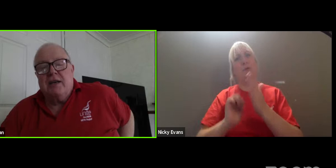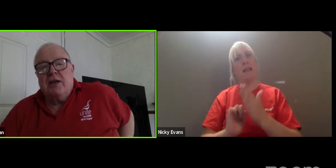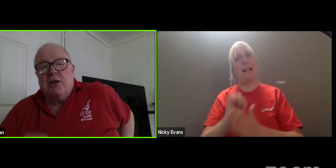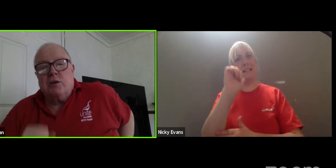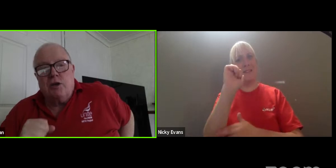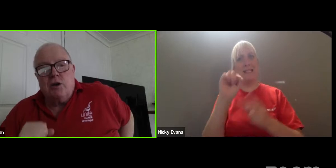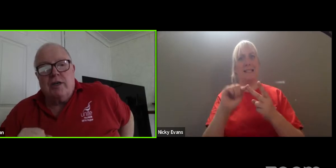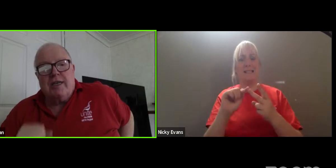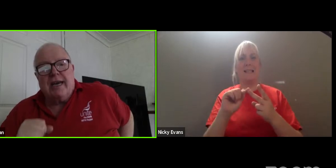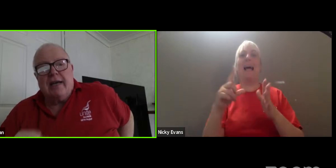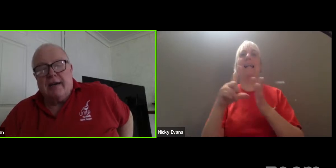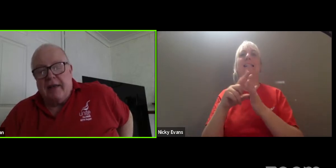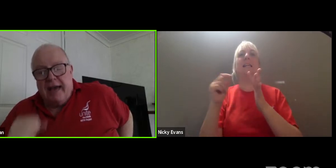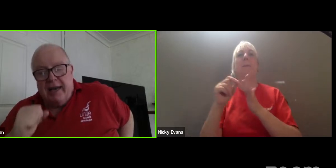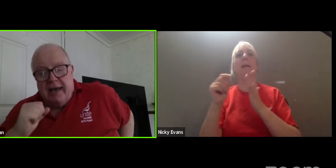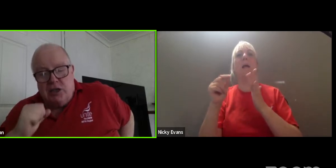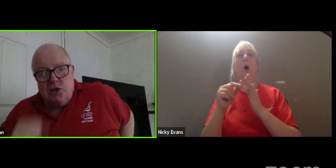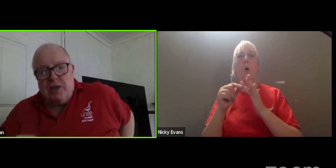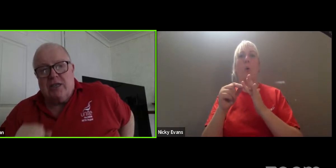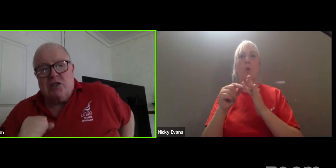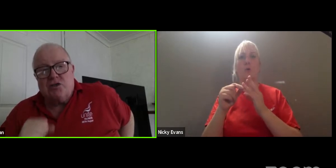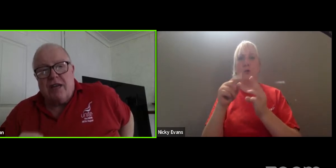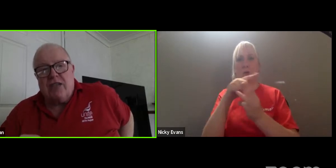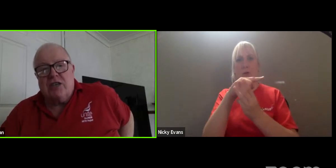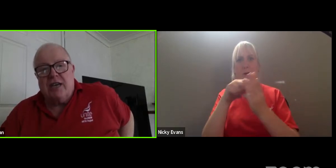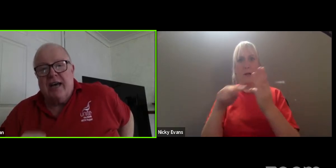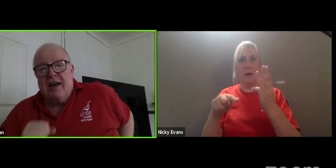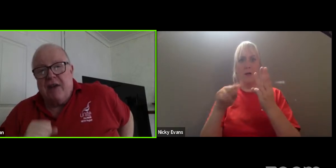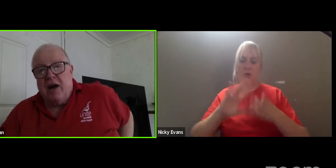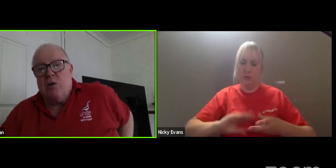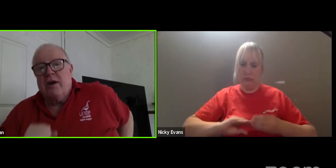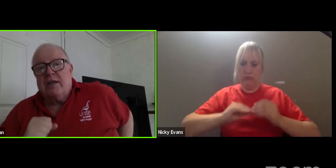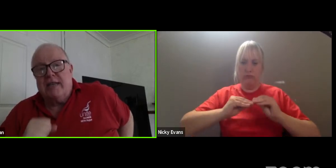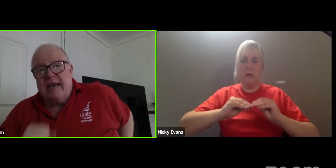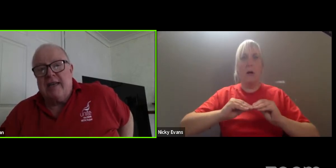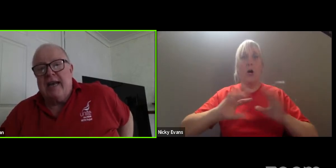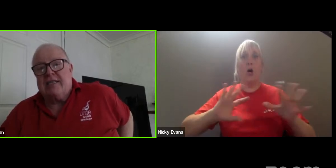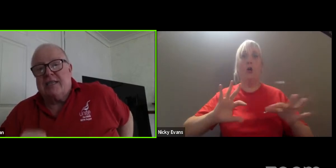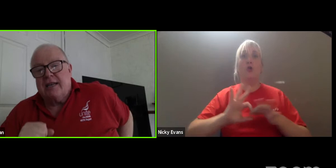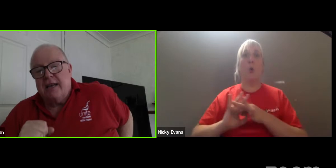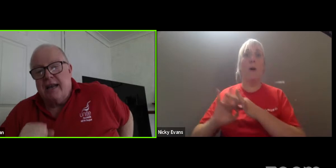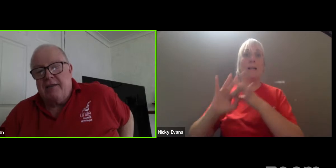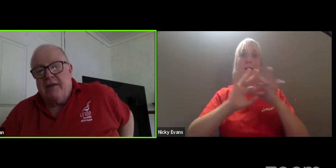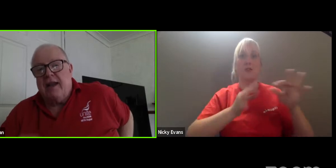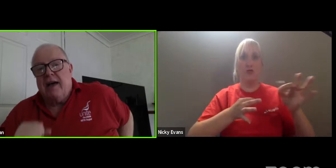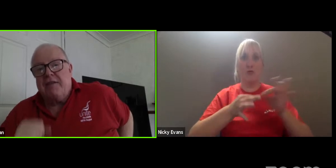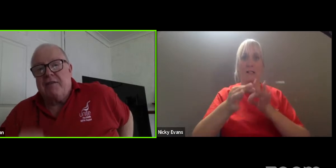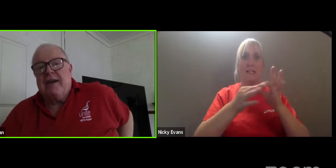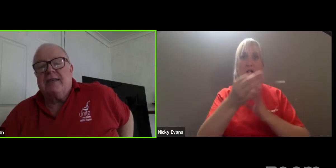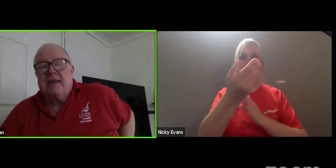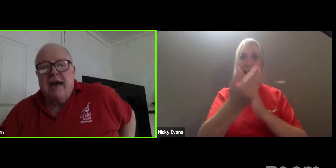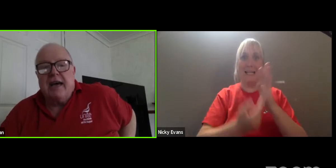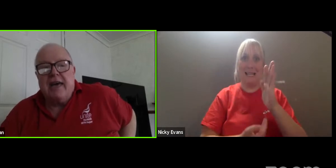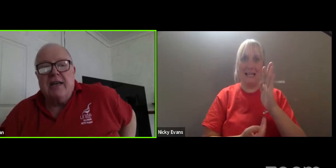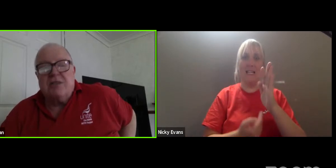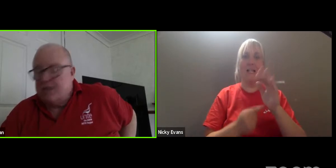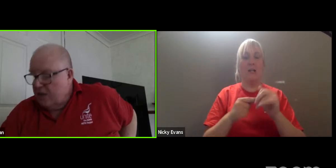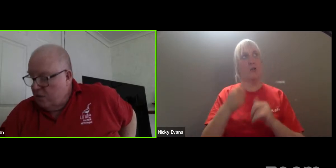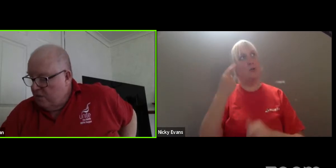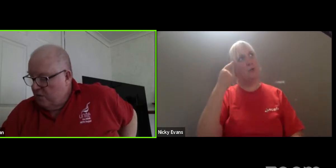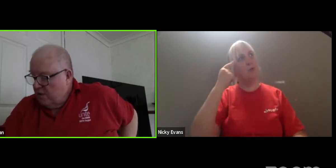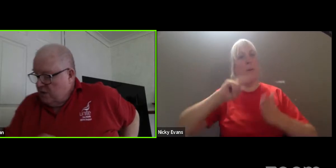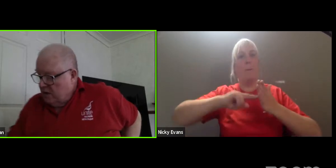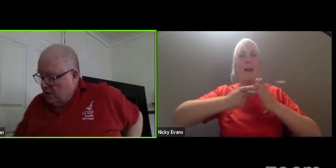together, to join together in a joint strategy of how to take the next level of the fight